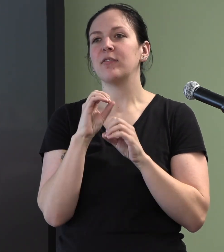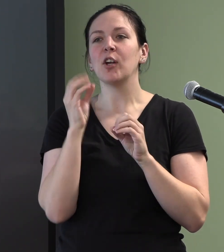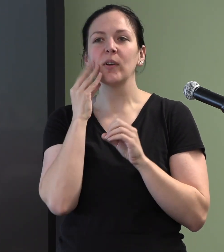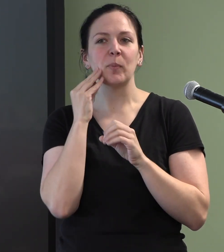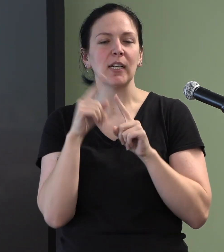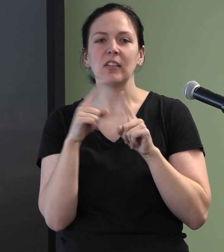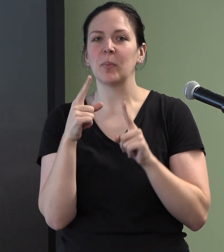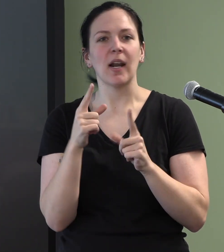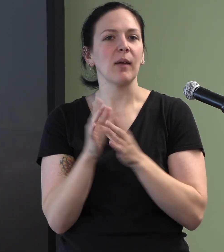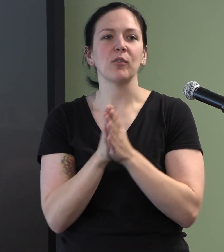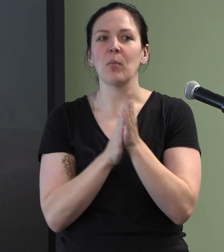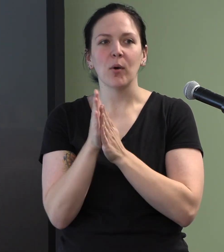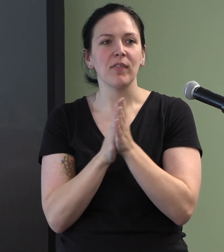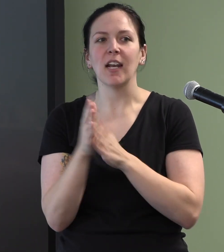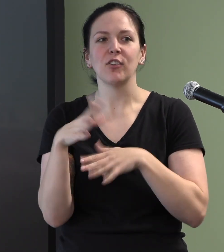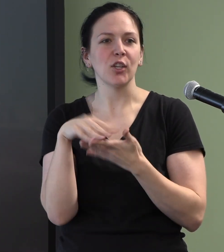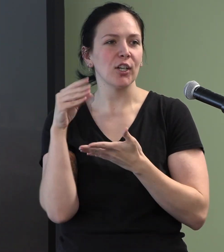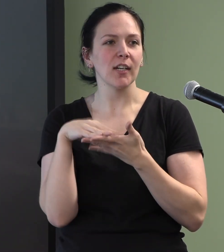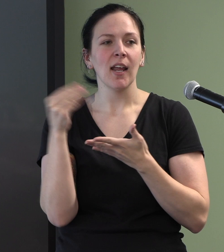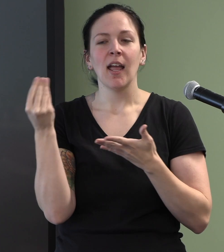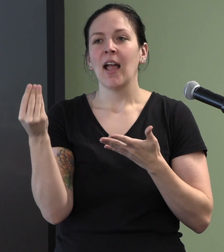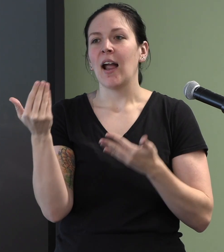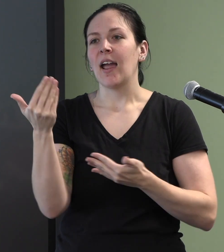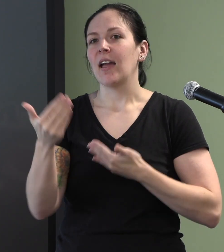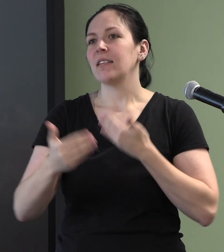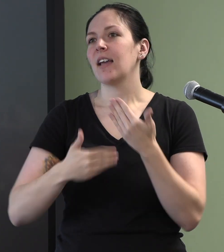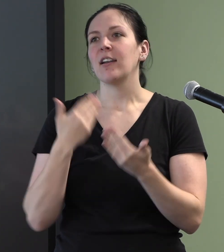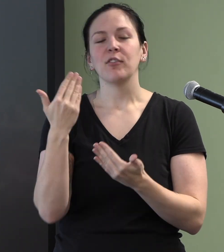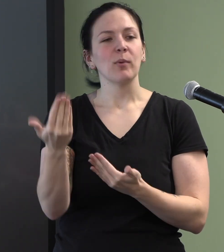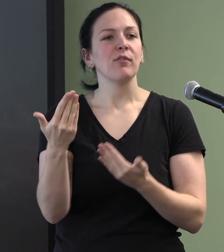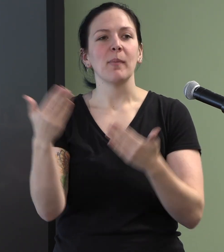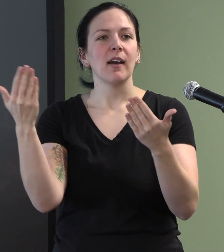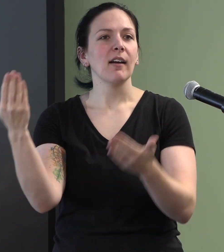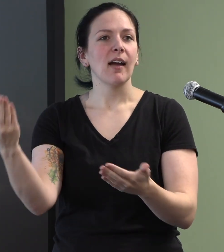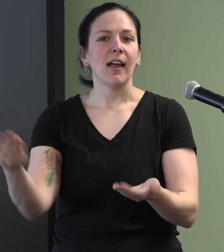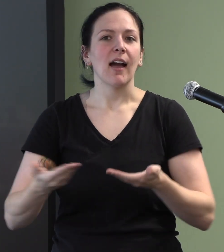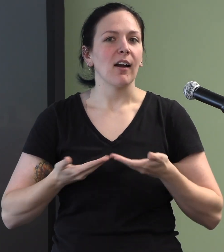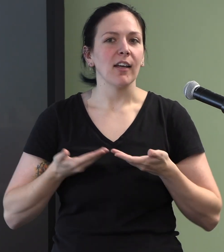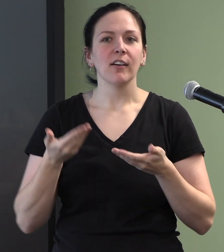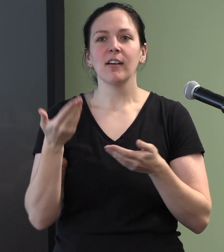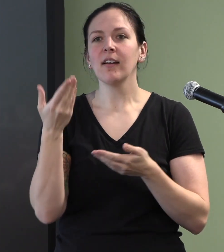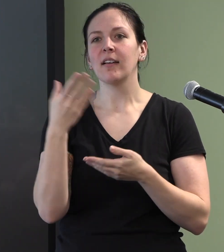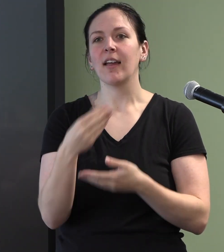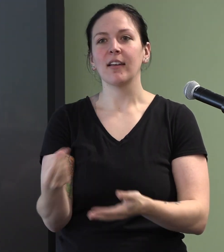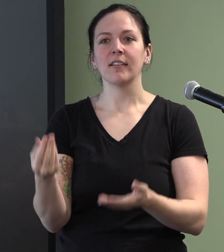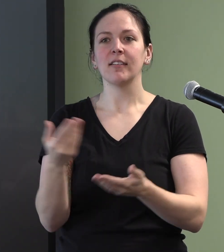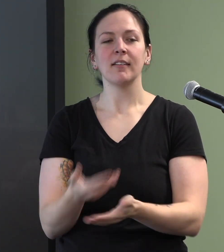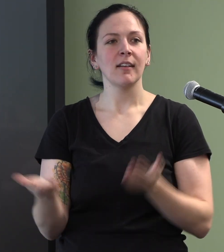no experience, but I am so motivated to learn, and kind of just went from there. I got hired, and